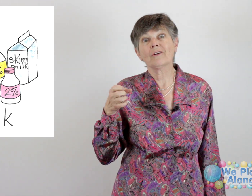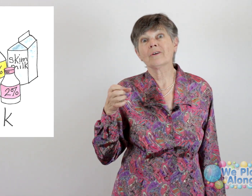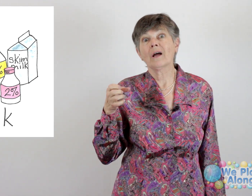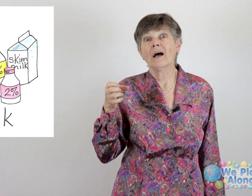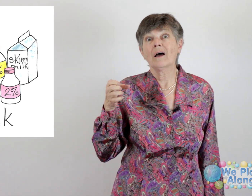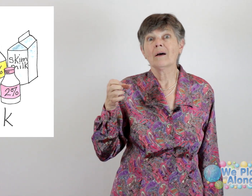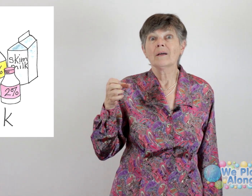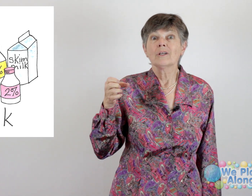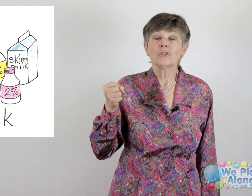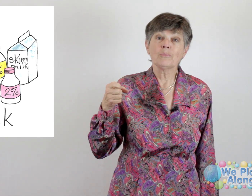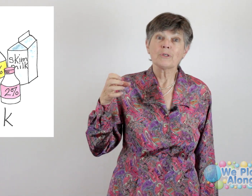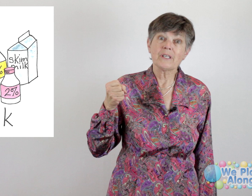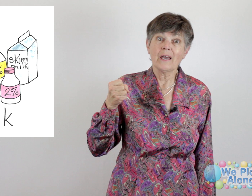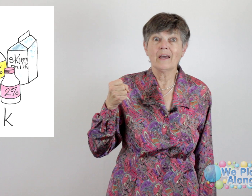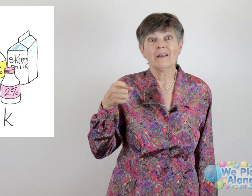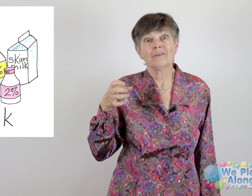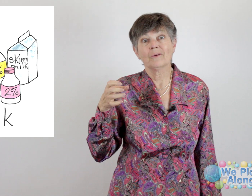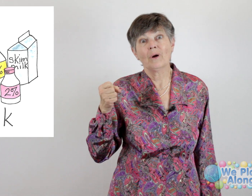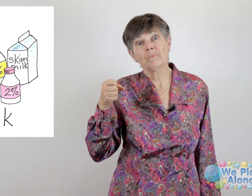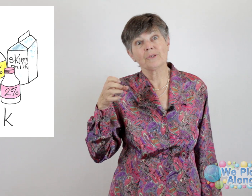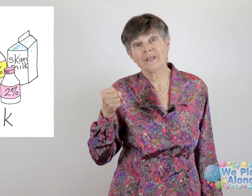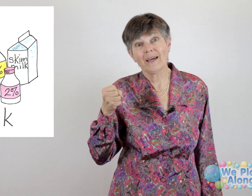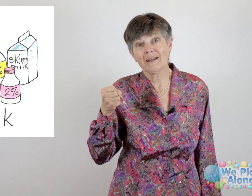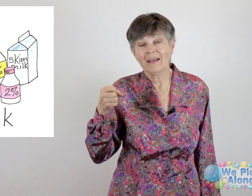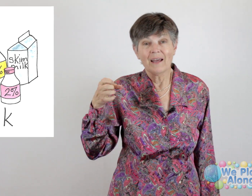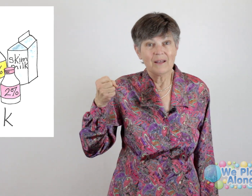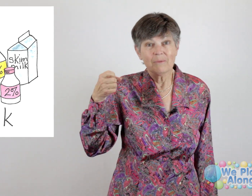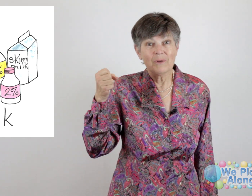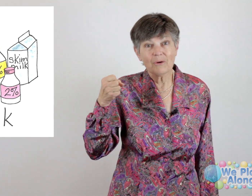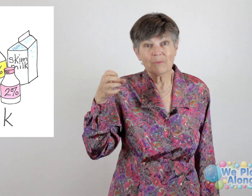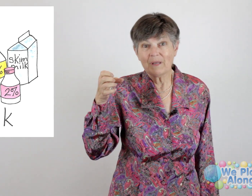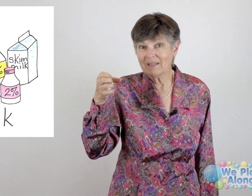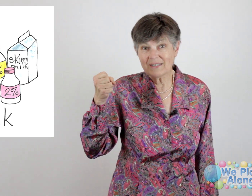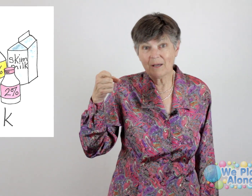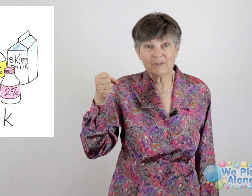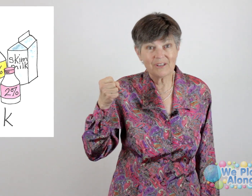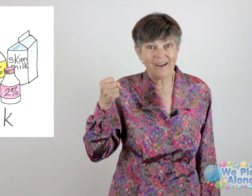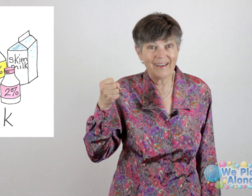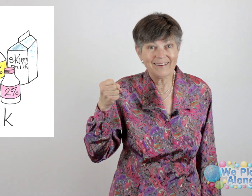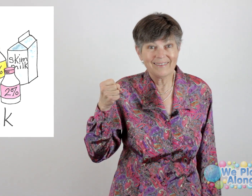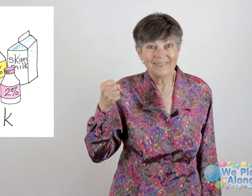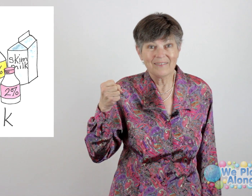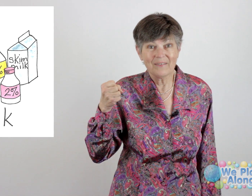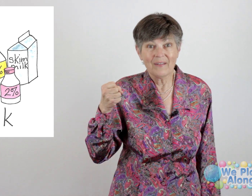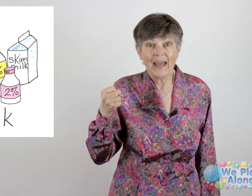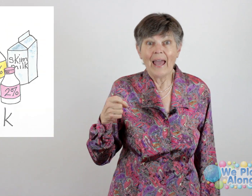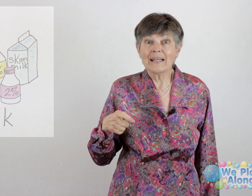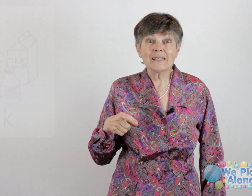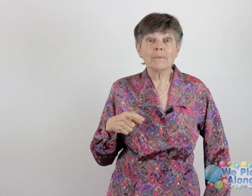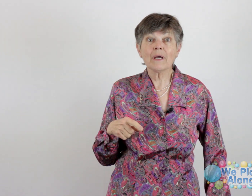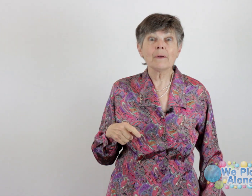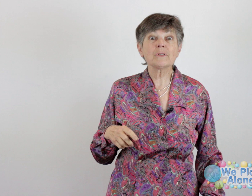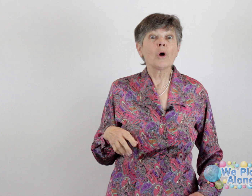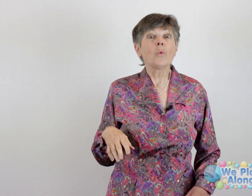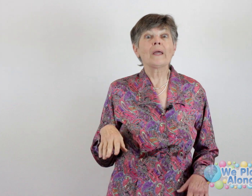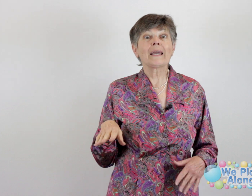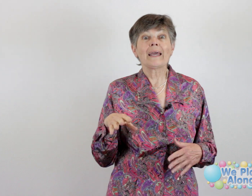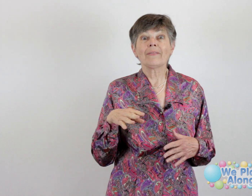or 2% or 1%. Milk would be the same sign. And sometimes we can get